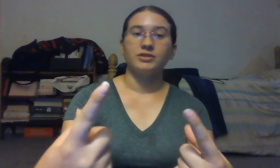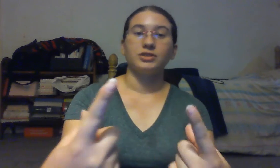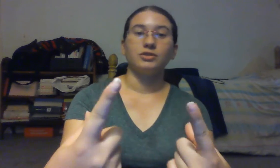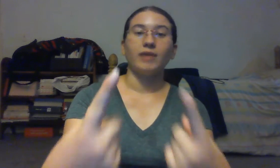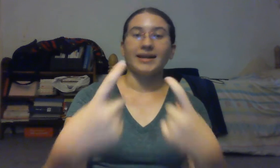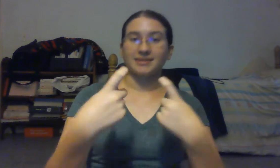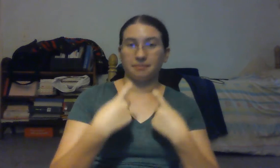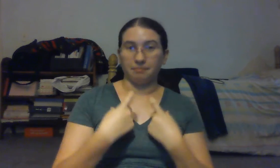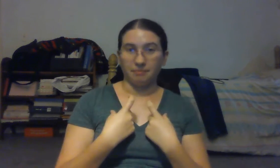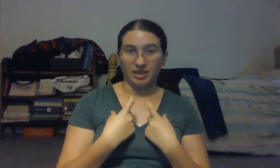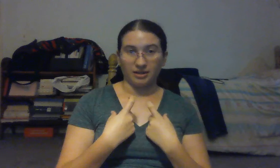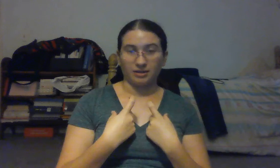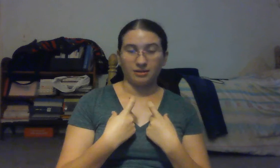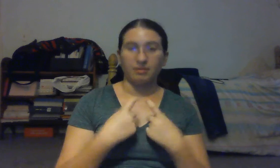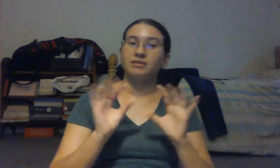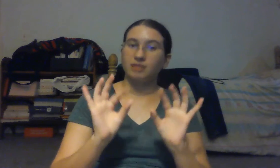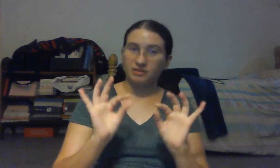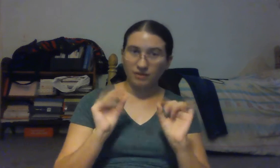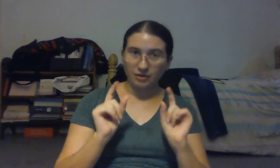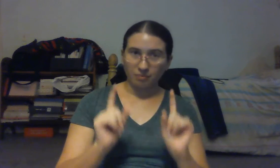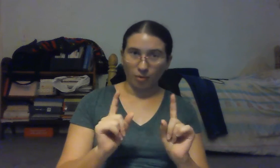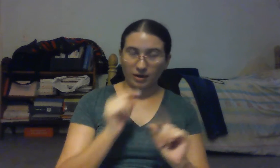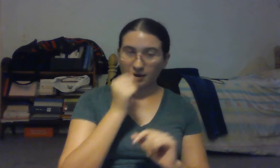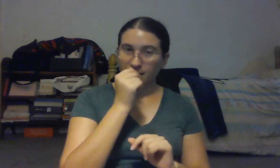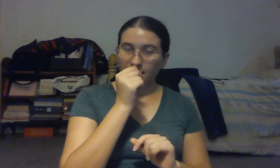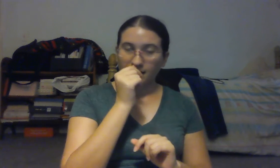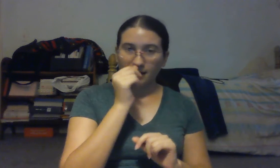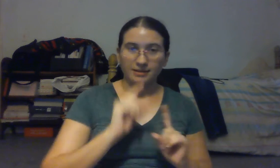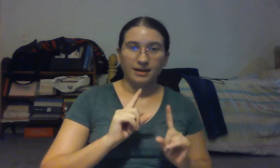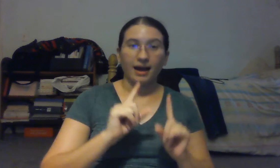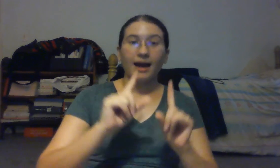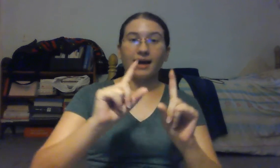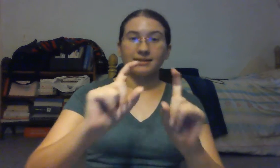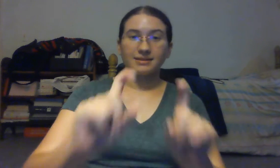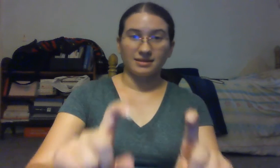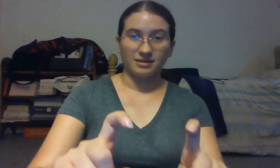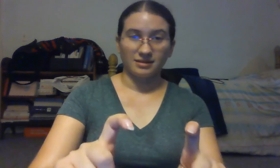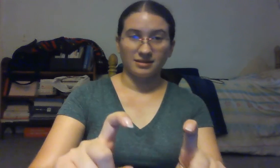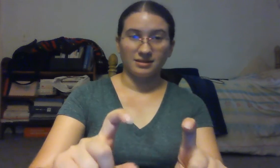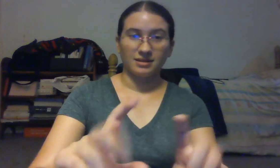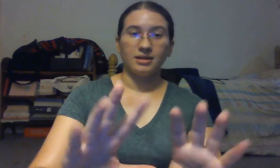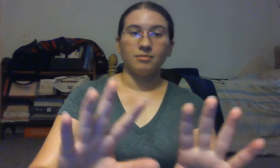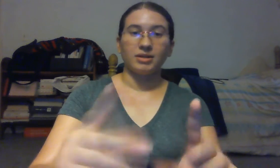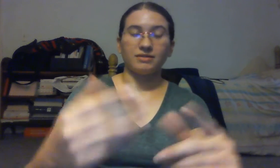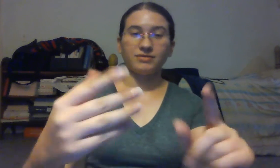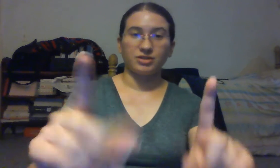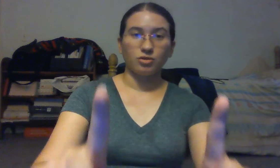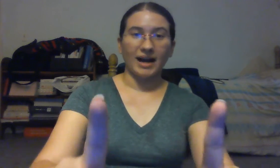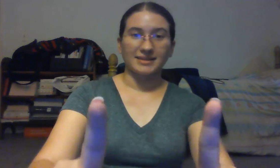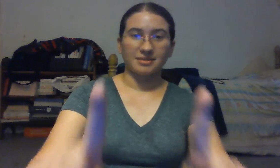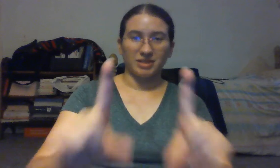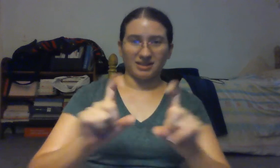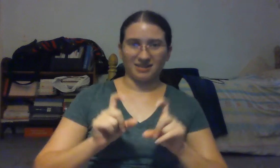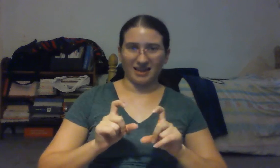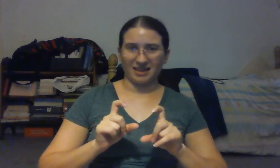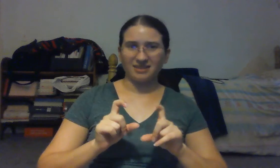versus you ask me. That's very important, that ask. But if it's you asking me, is it like